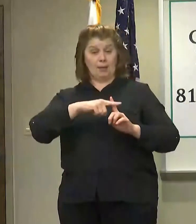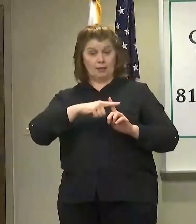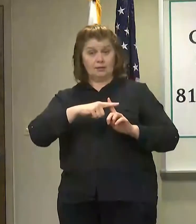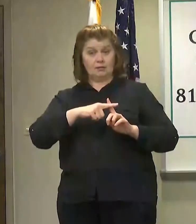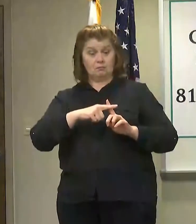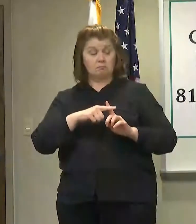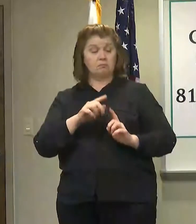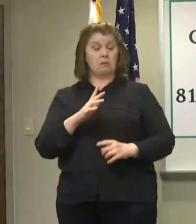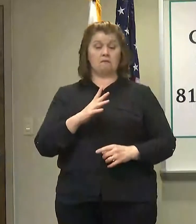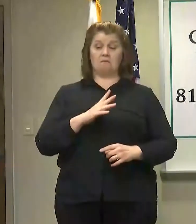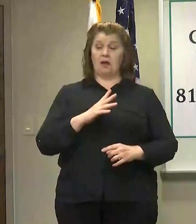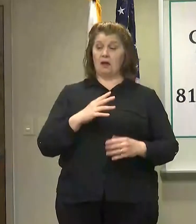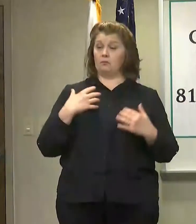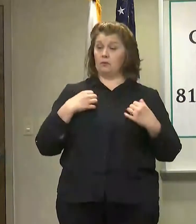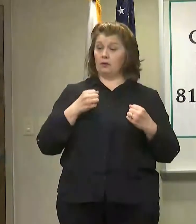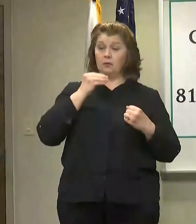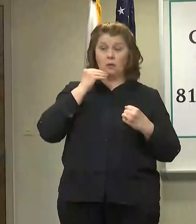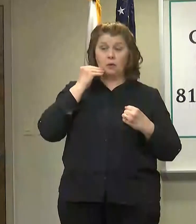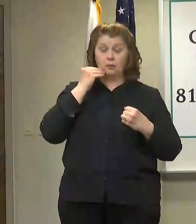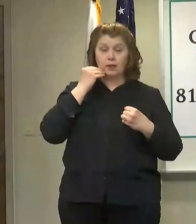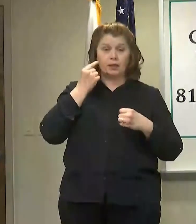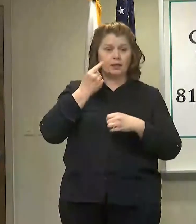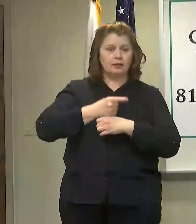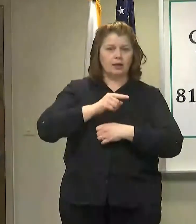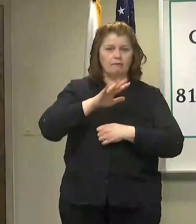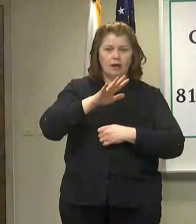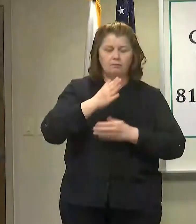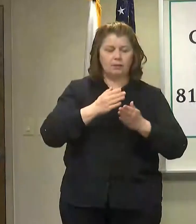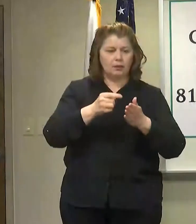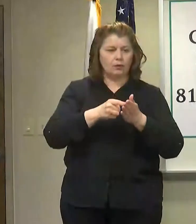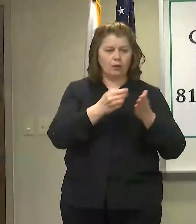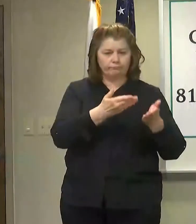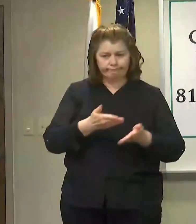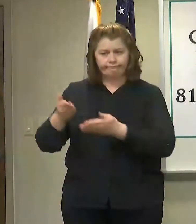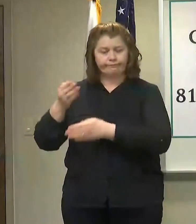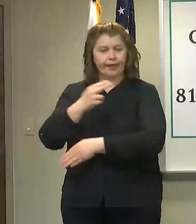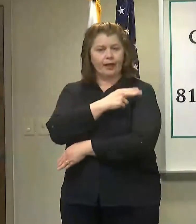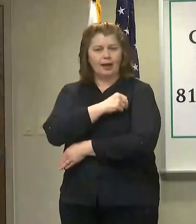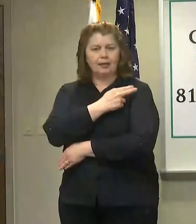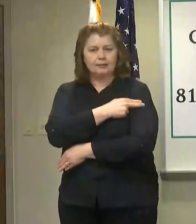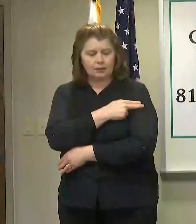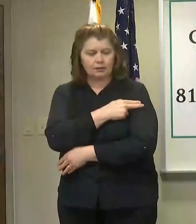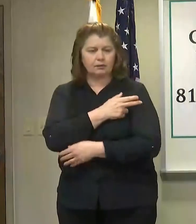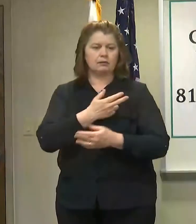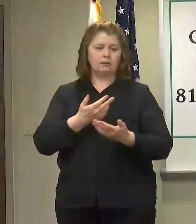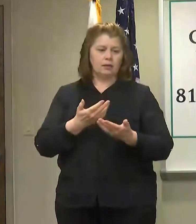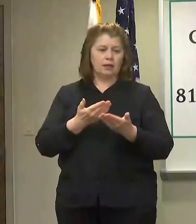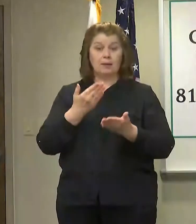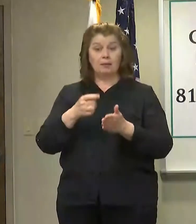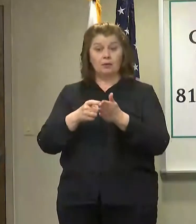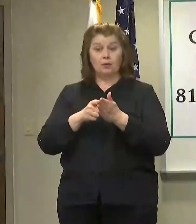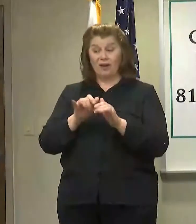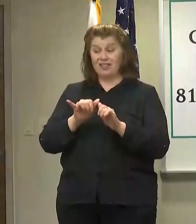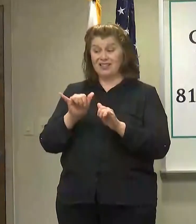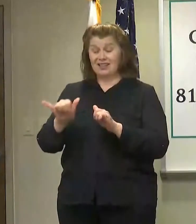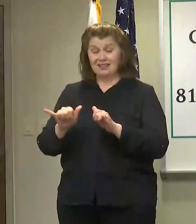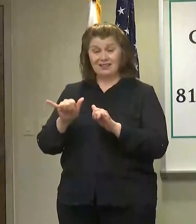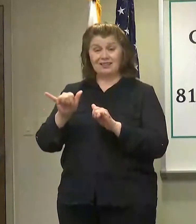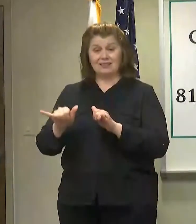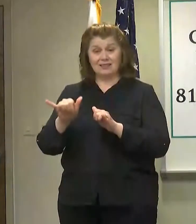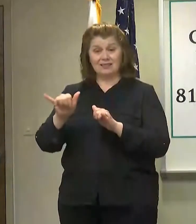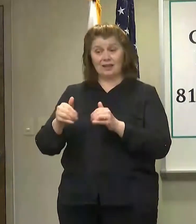be fine, be recovering at home. Day 5 may require hospitalization and then may require an extended stay in the